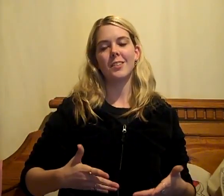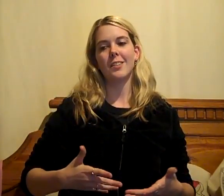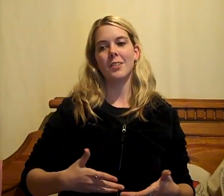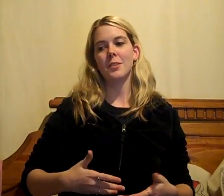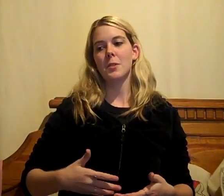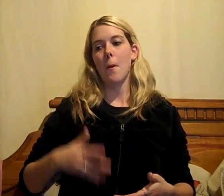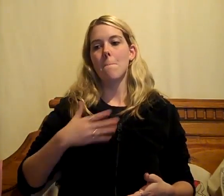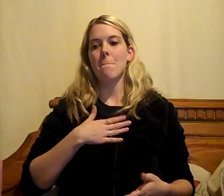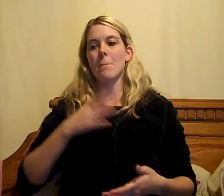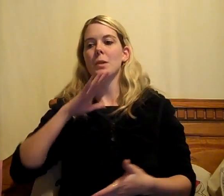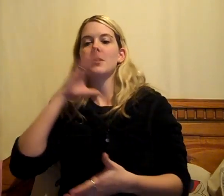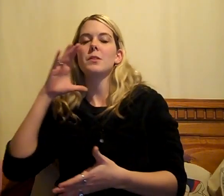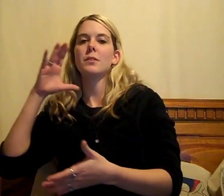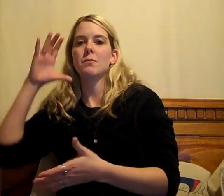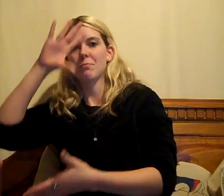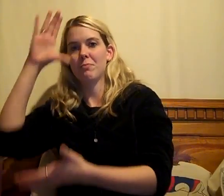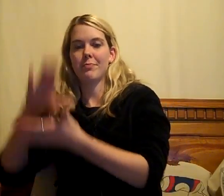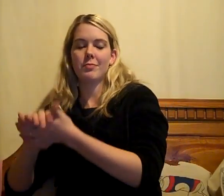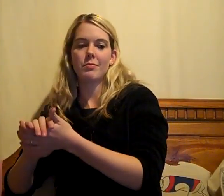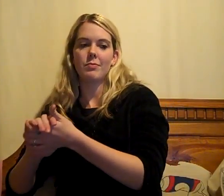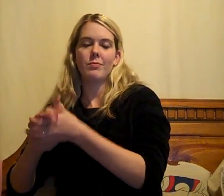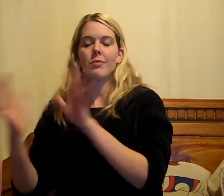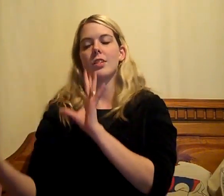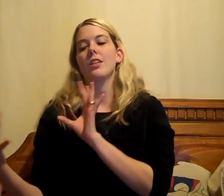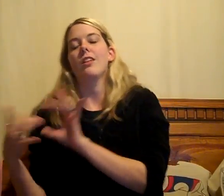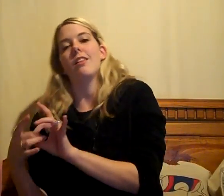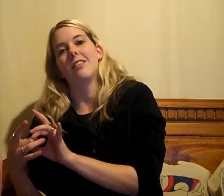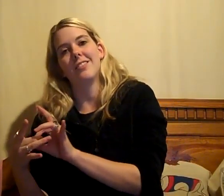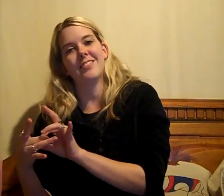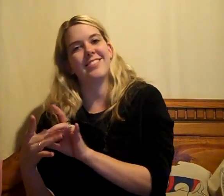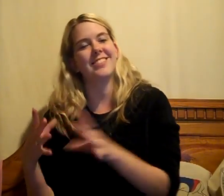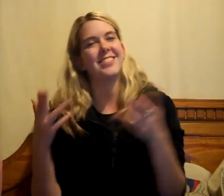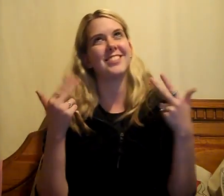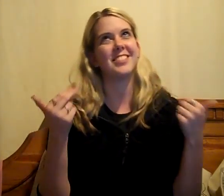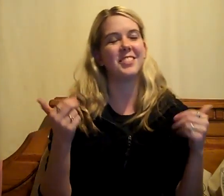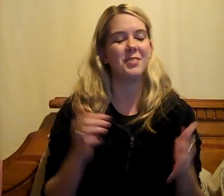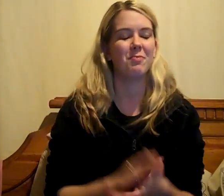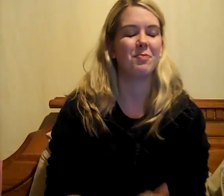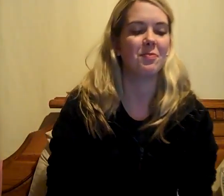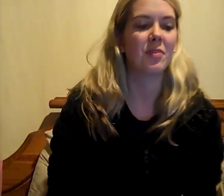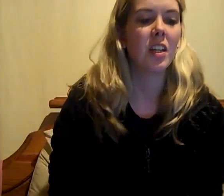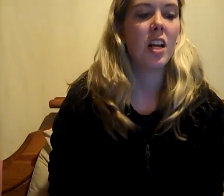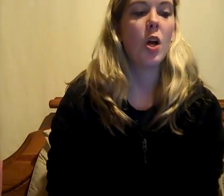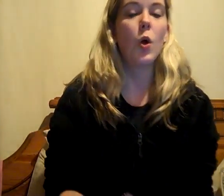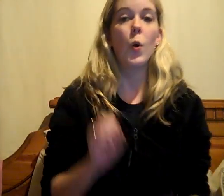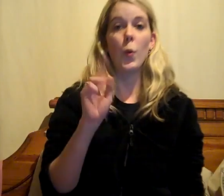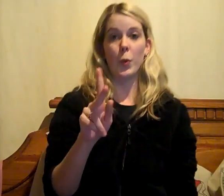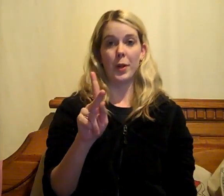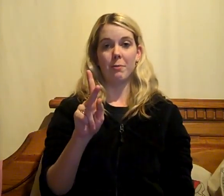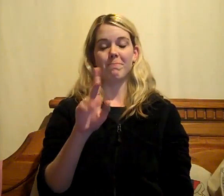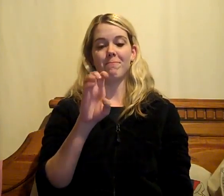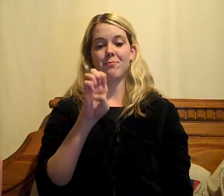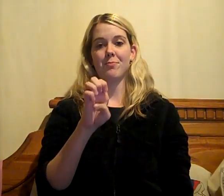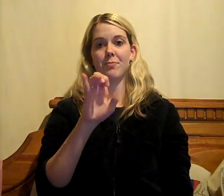Anyway, okay, so eyelash glue. Let's start with the first method. You're going to use eyelash glue for the first and